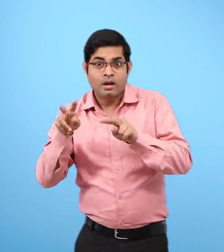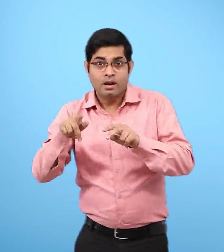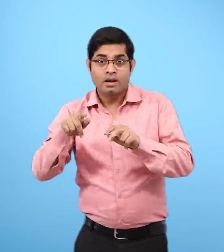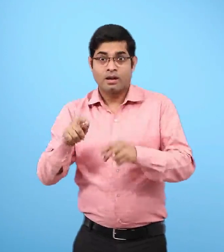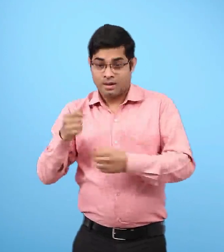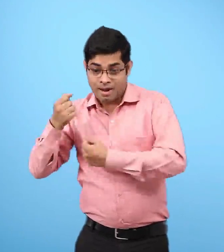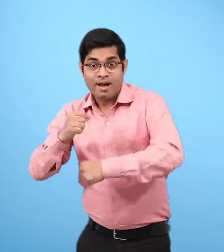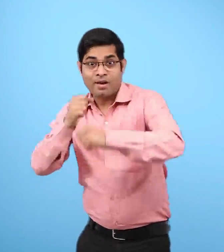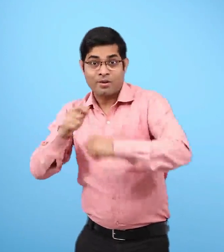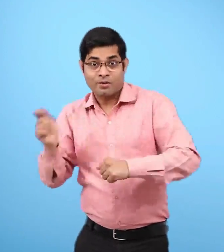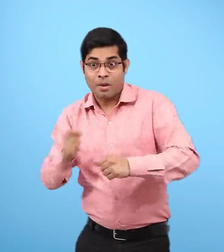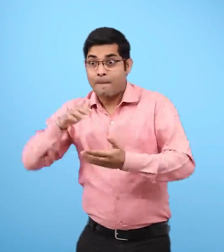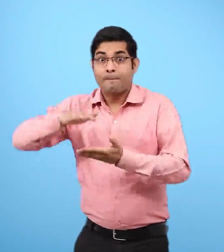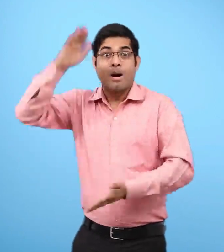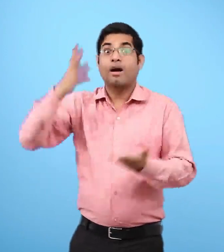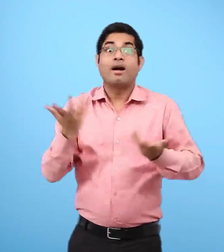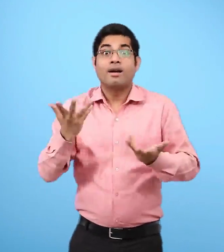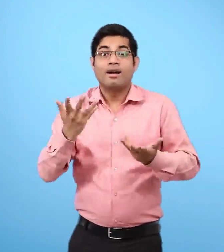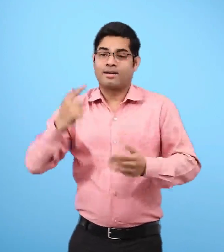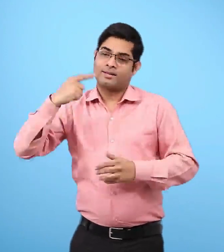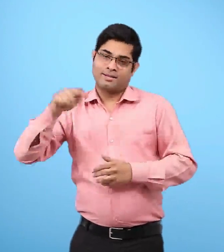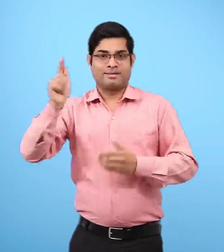to identify the longer broom.